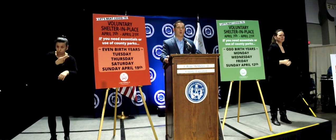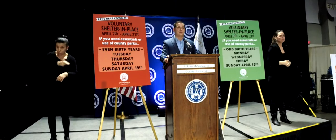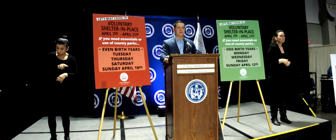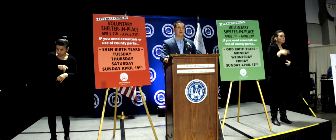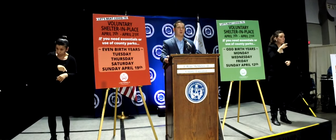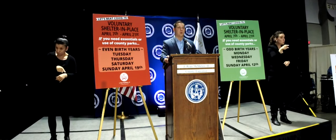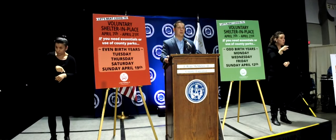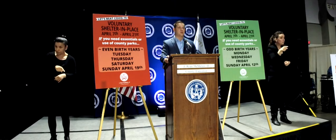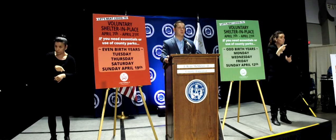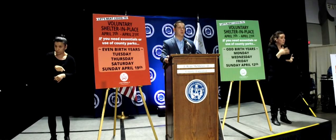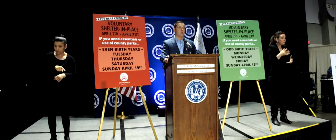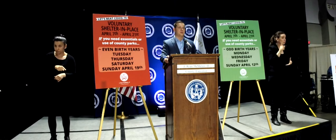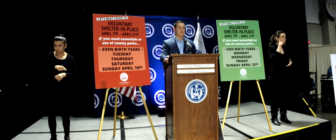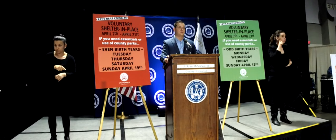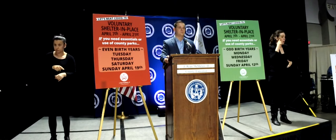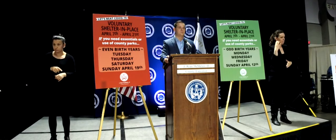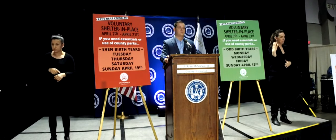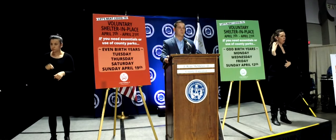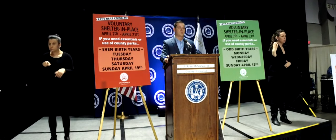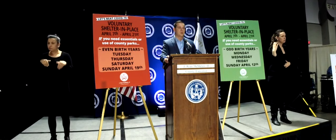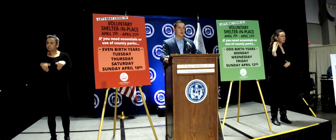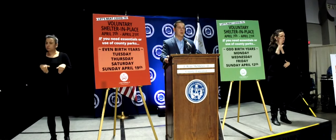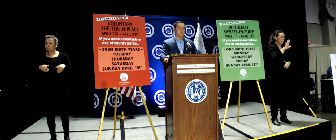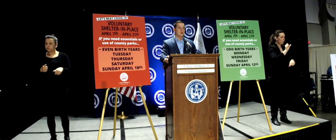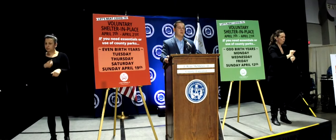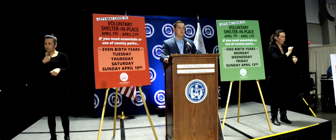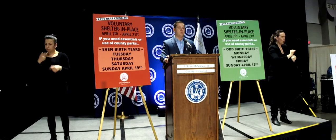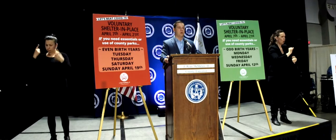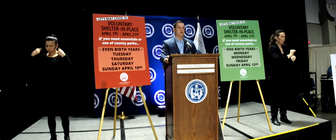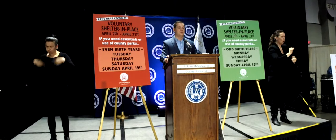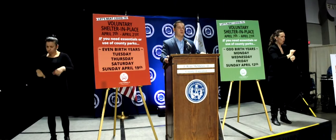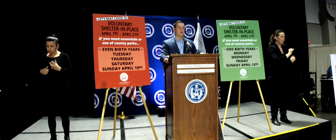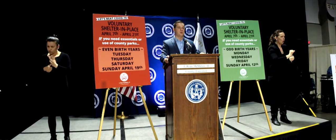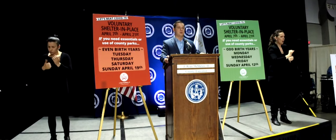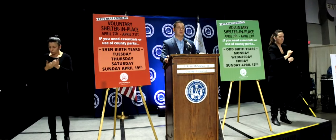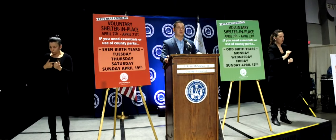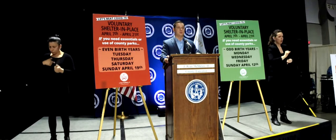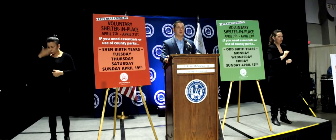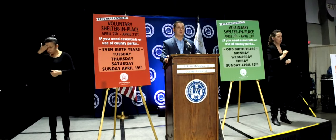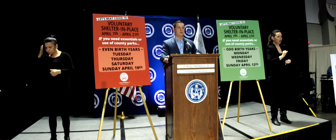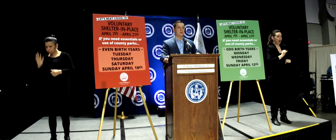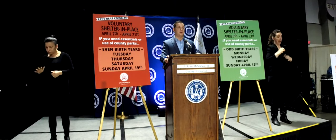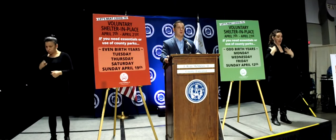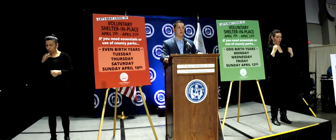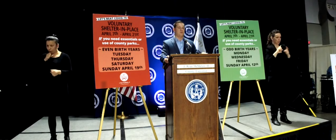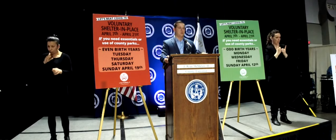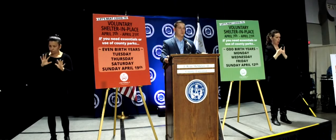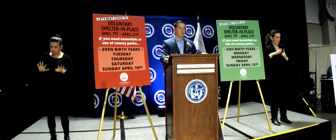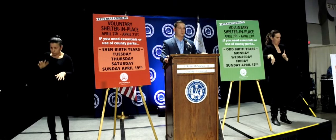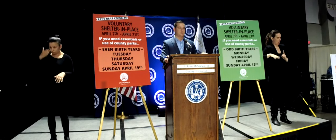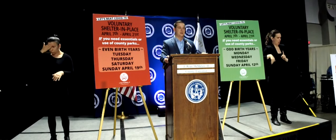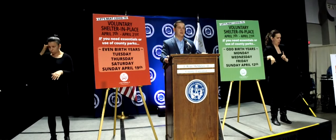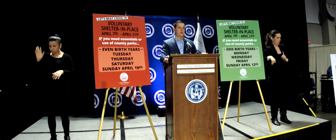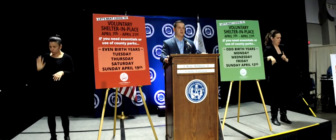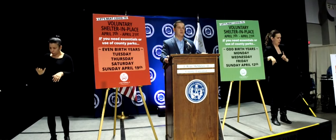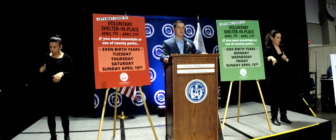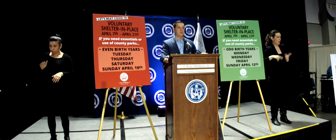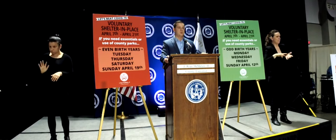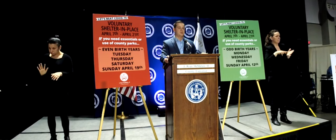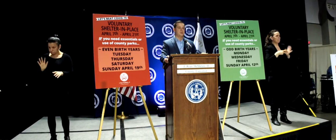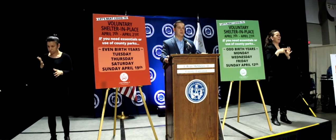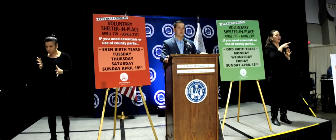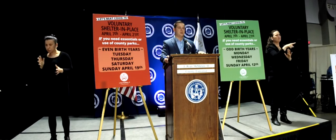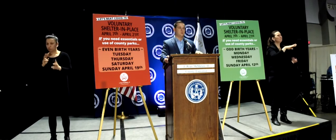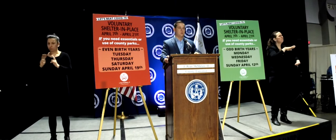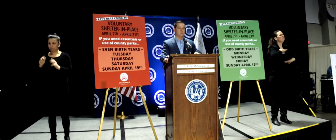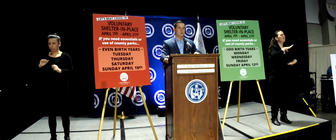we have quarantined everyone that should be quarantined, and the employer is doing what they should be doing. They're letting their workforce know that there